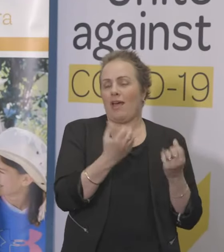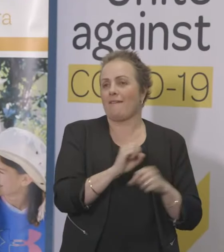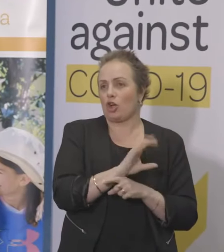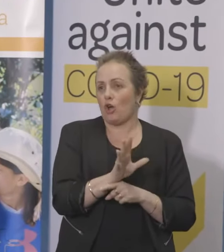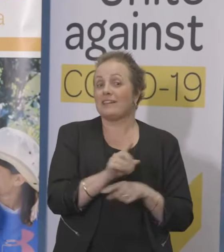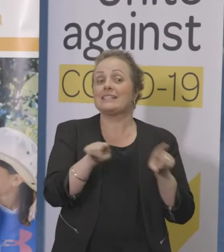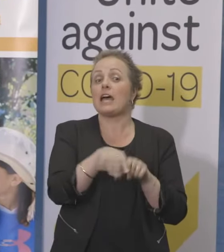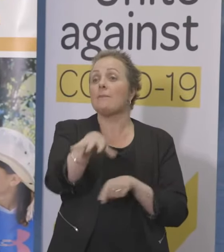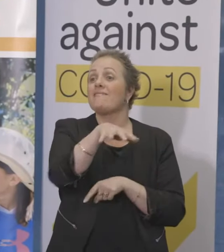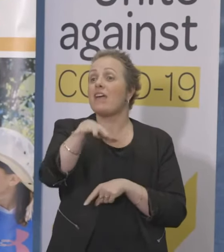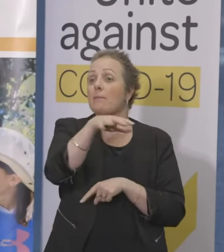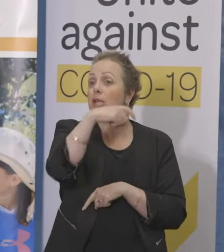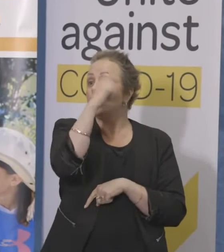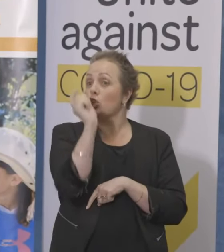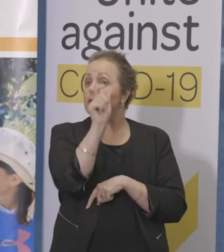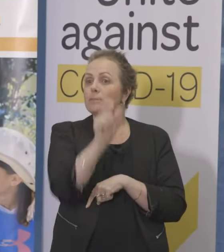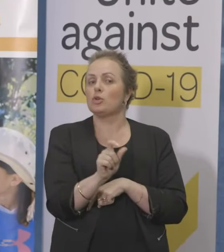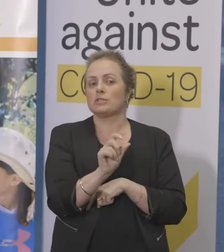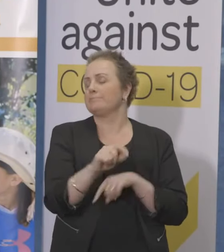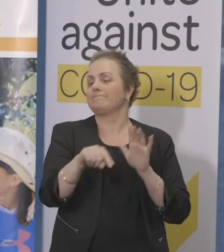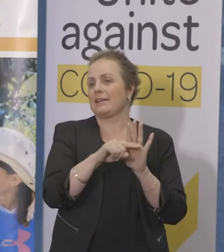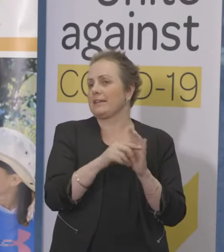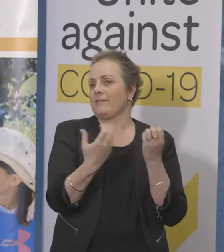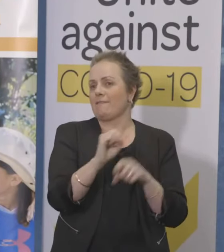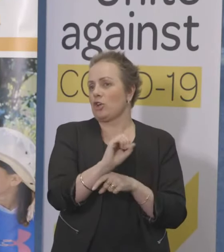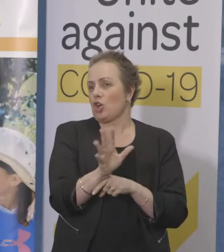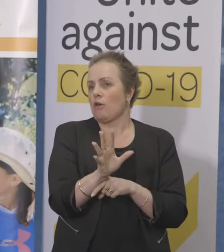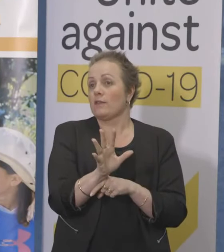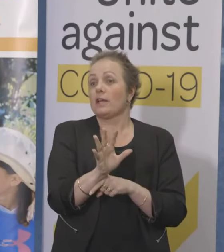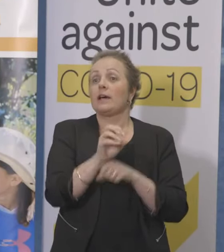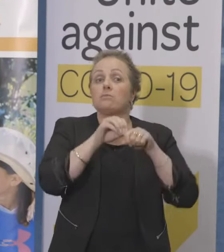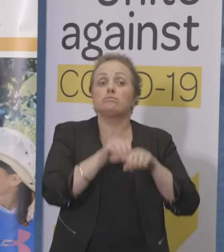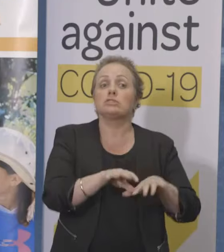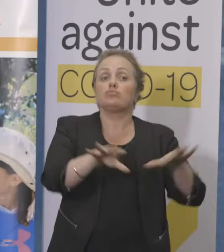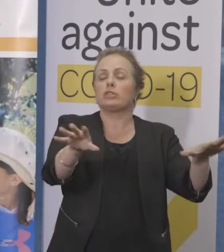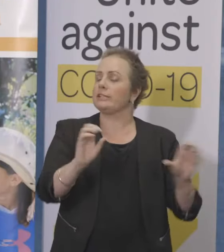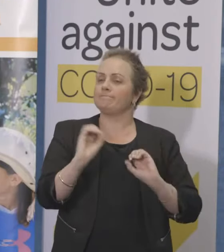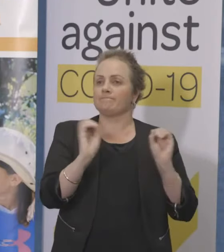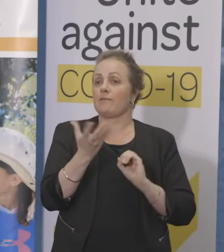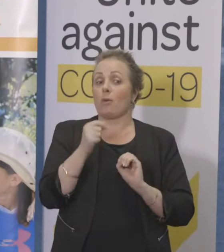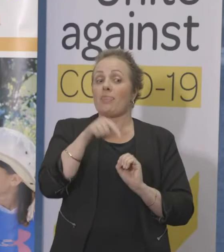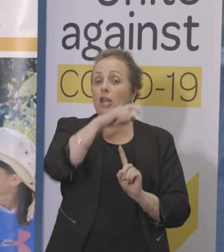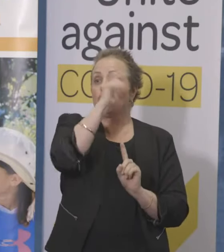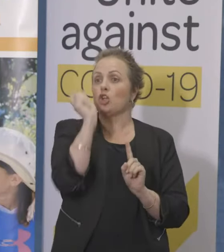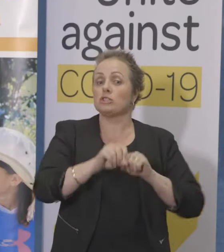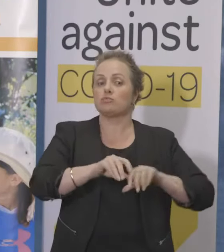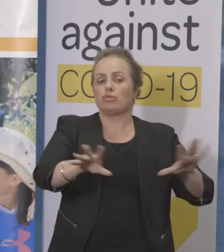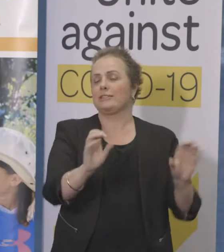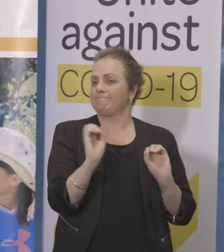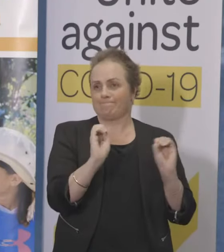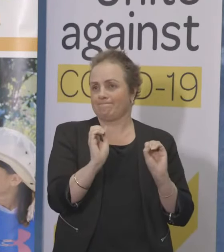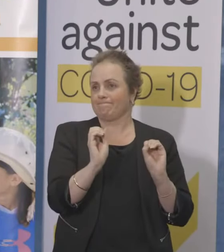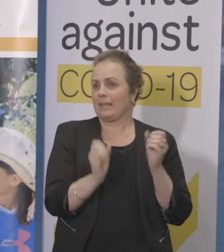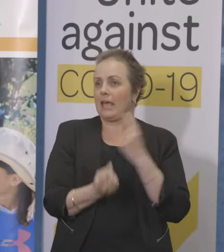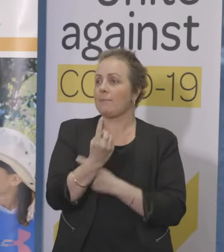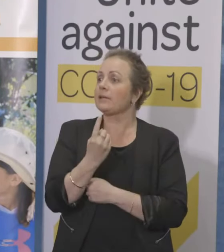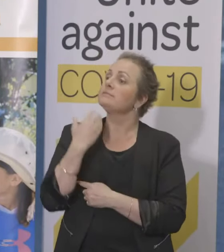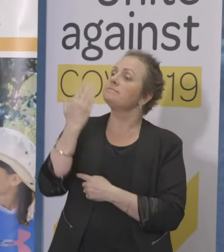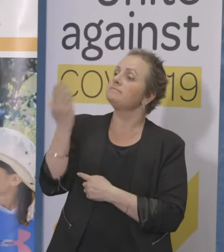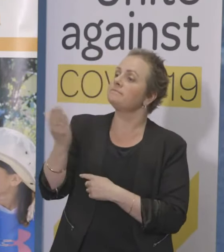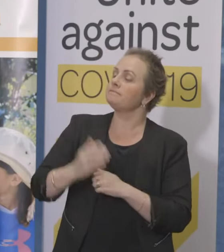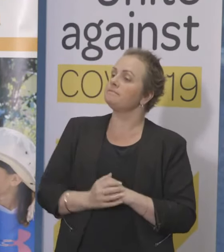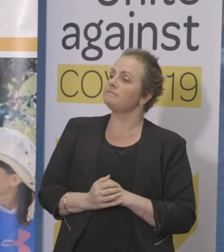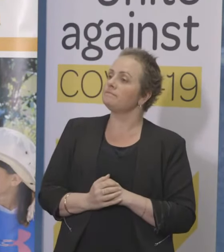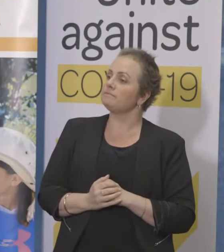of the nurse, so we haven't seen any wider spread from the infection of that healthcare worker. Dr. Monk, Sorry, we'll go down